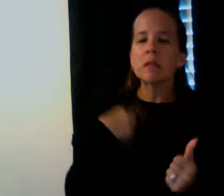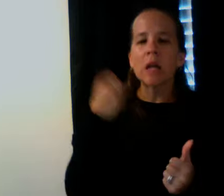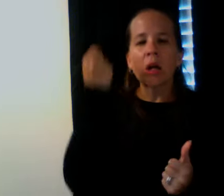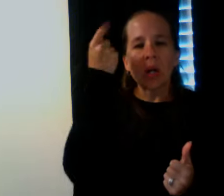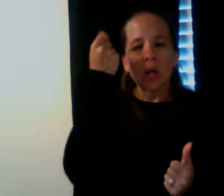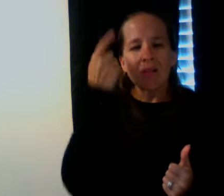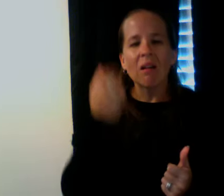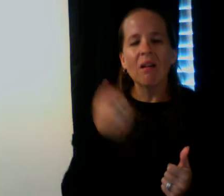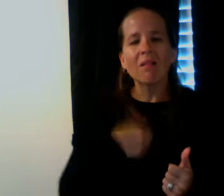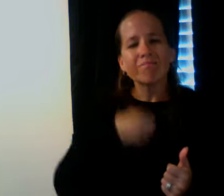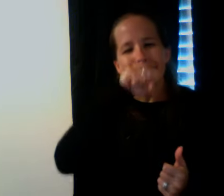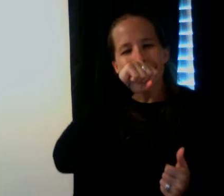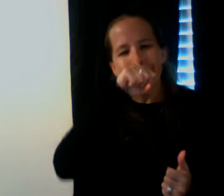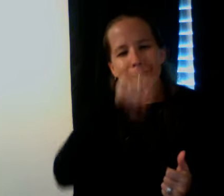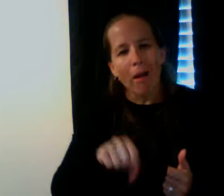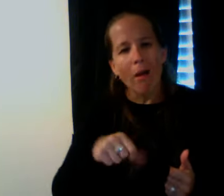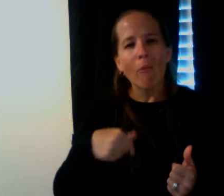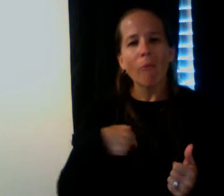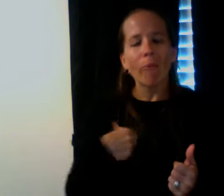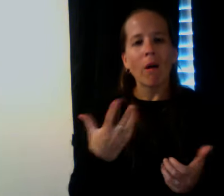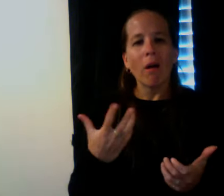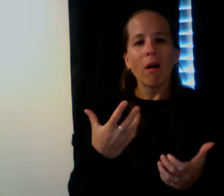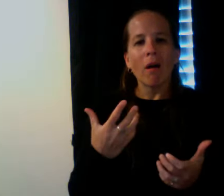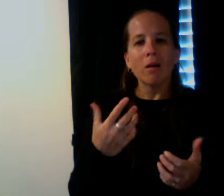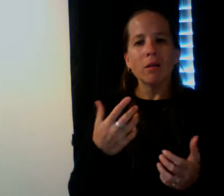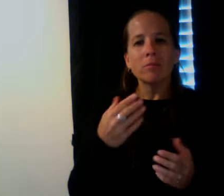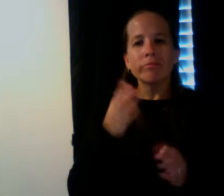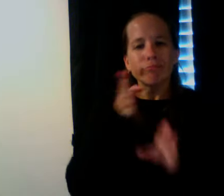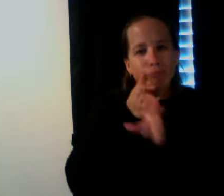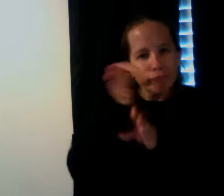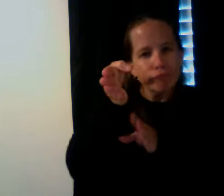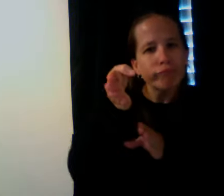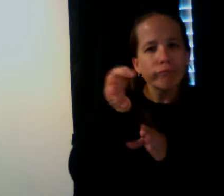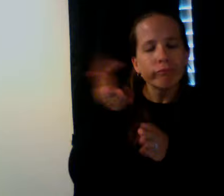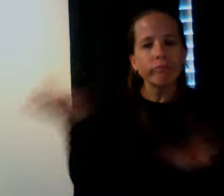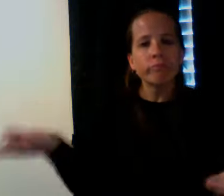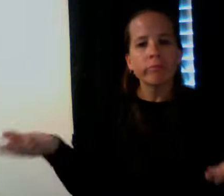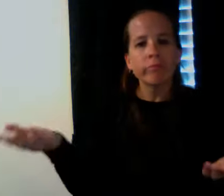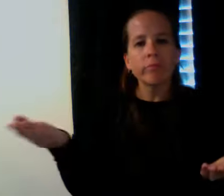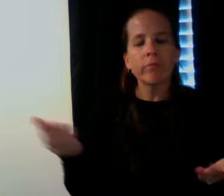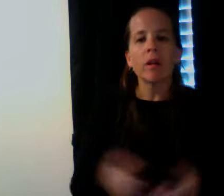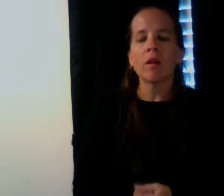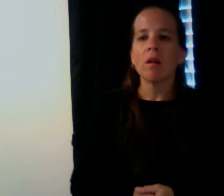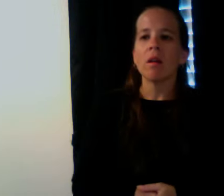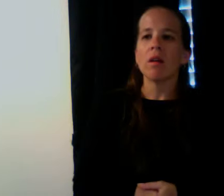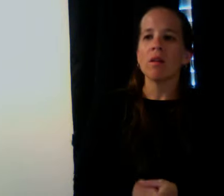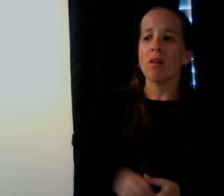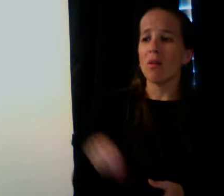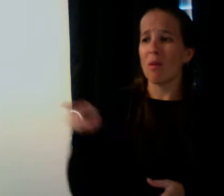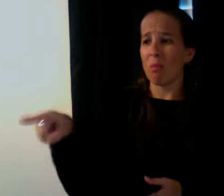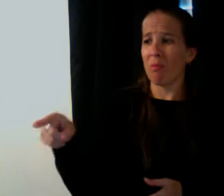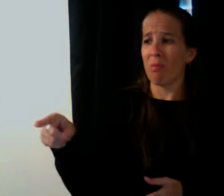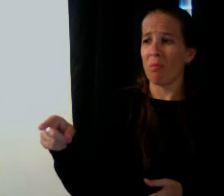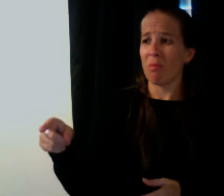events at Apple had not changed that one bit. I'd been rejected, but I was still in love. And so I decided to start